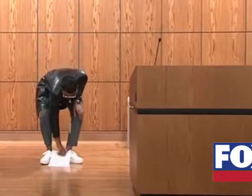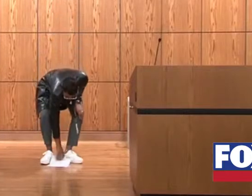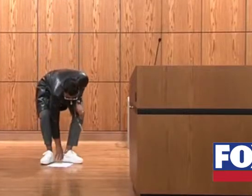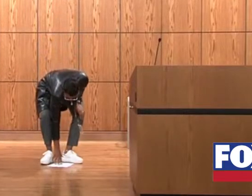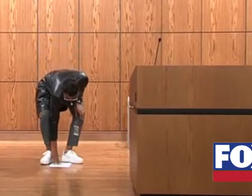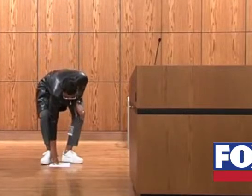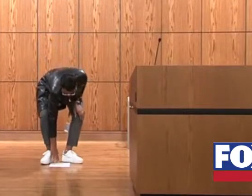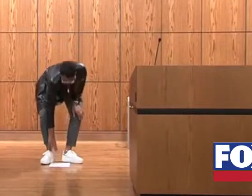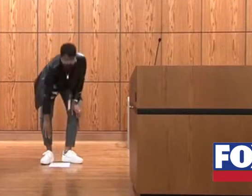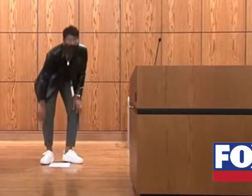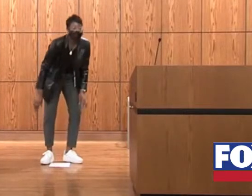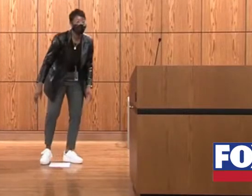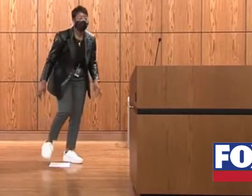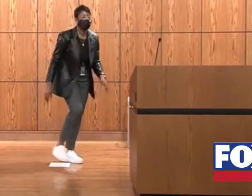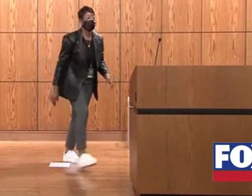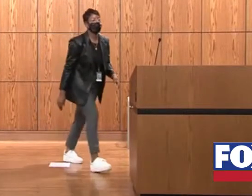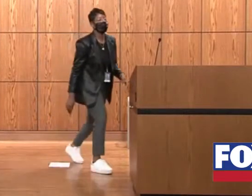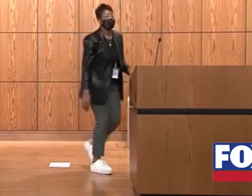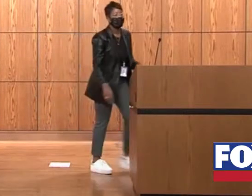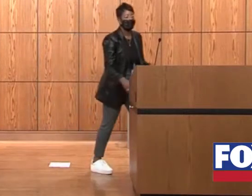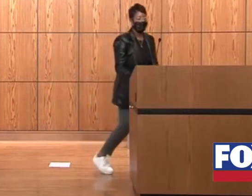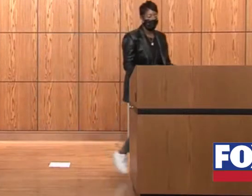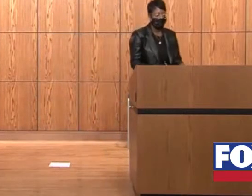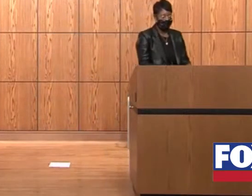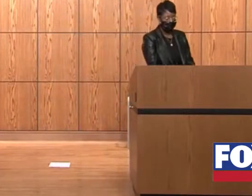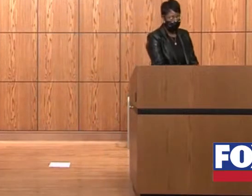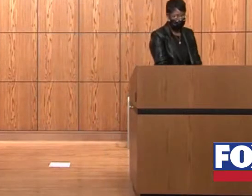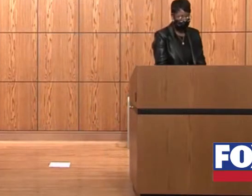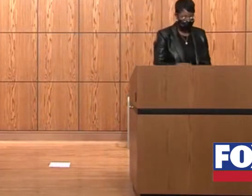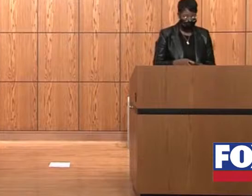Okay, let me just where's the call?